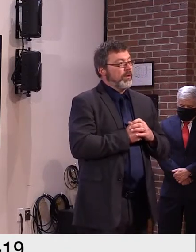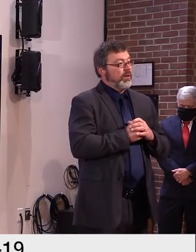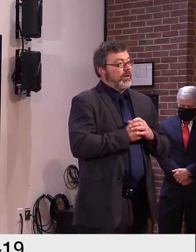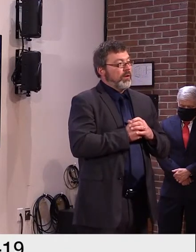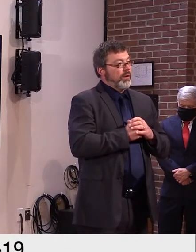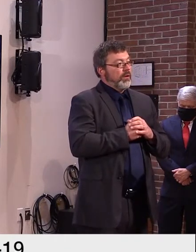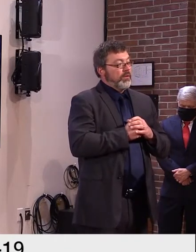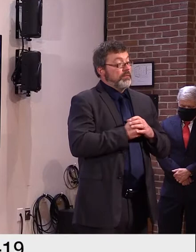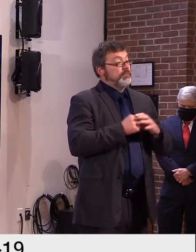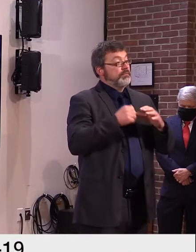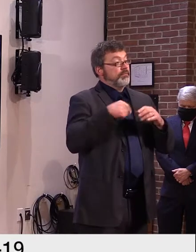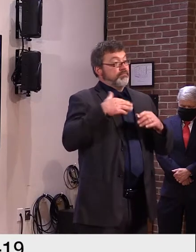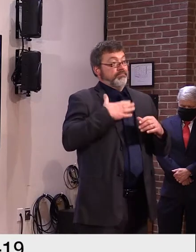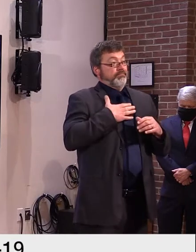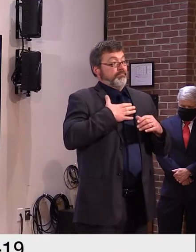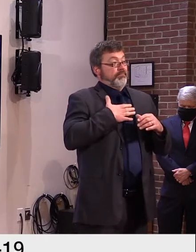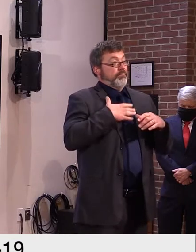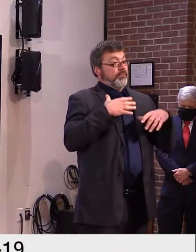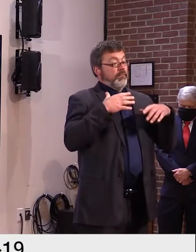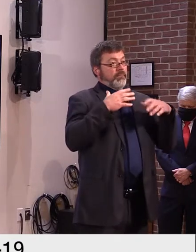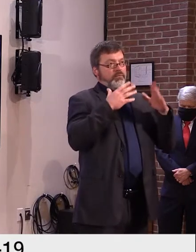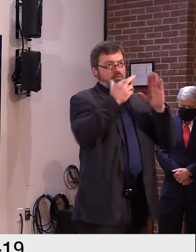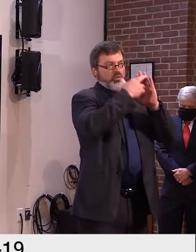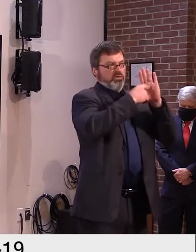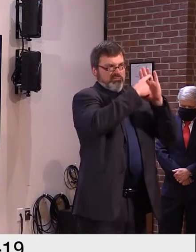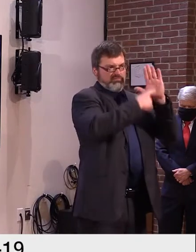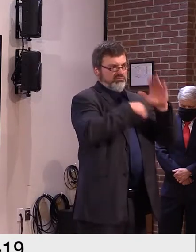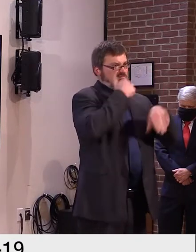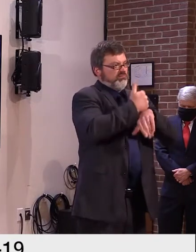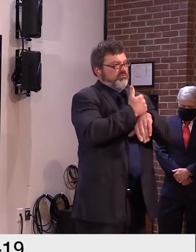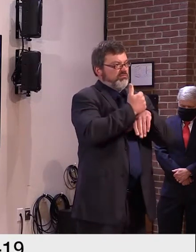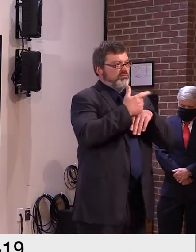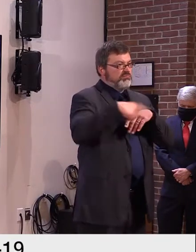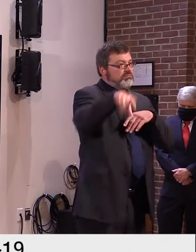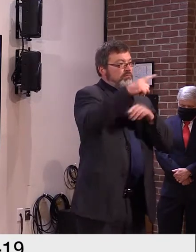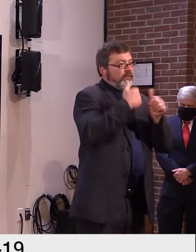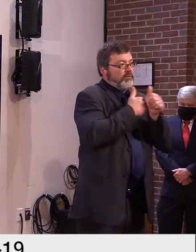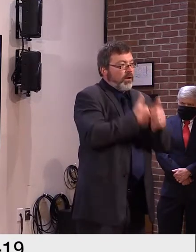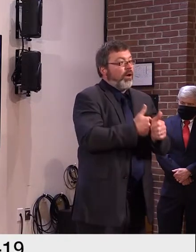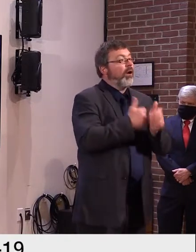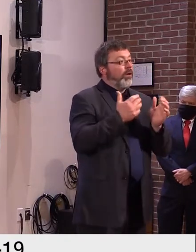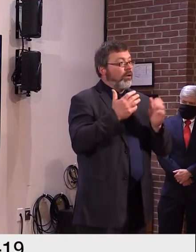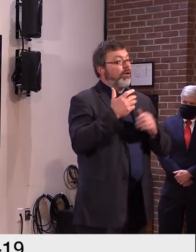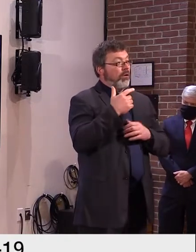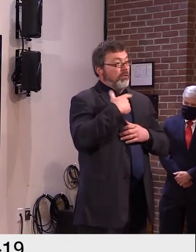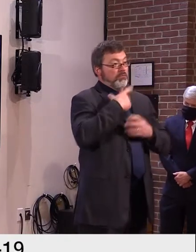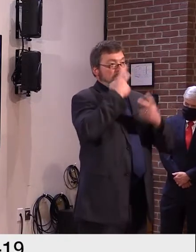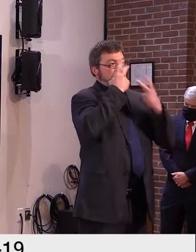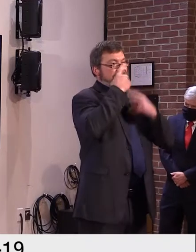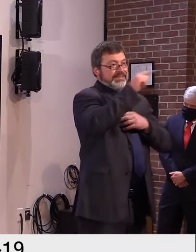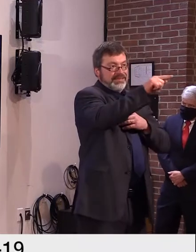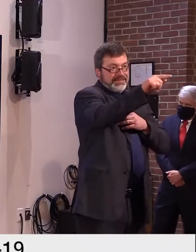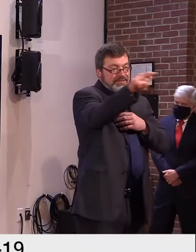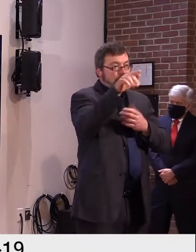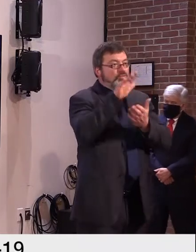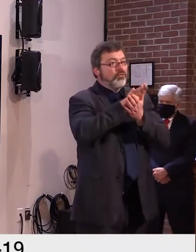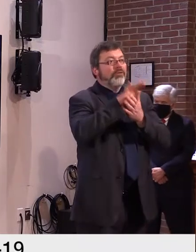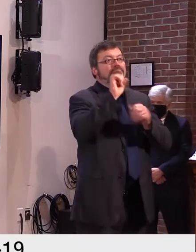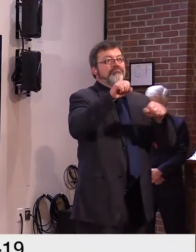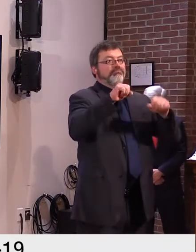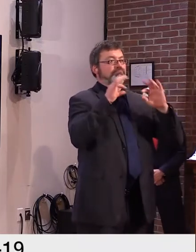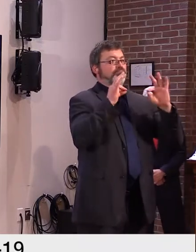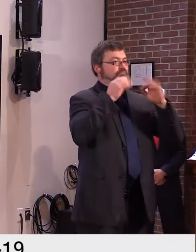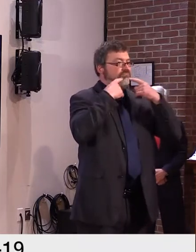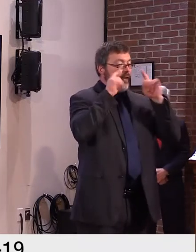to more in-person and learning. For example, Burlington announced this week that its elementary schools are moving to 4 days a week in-person